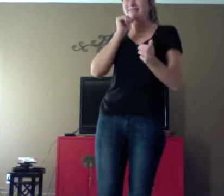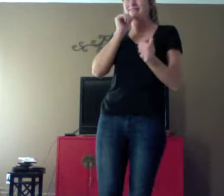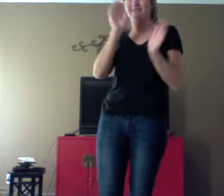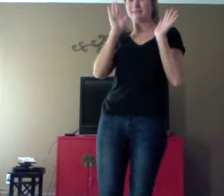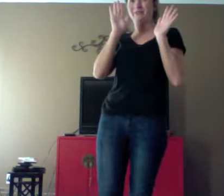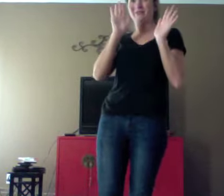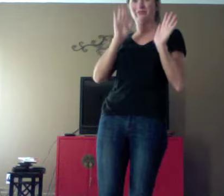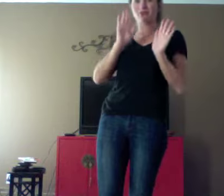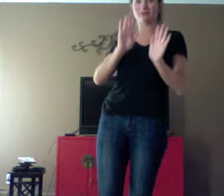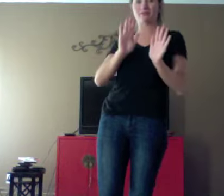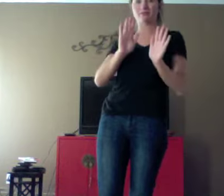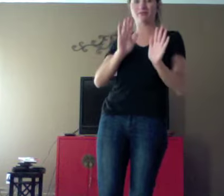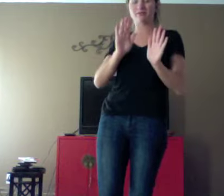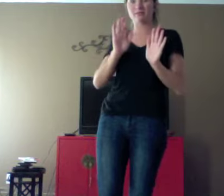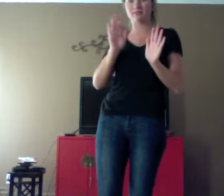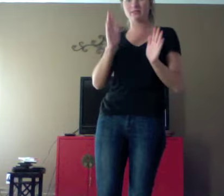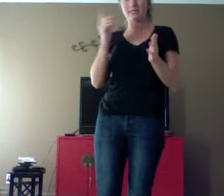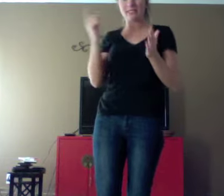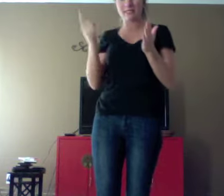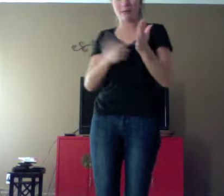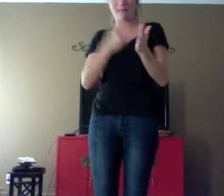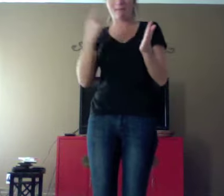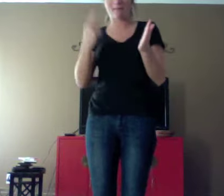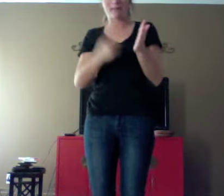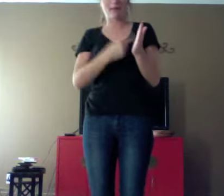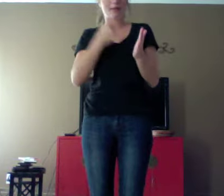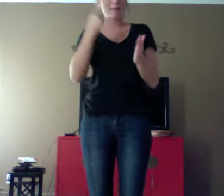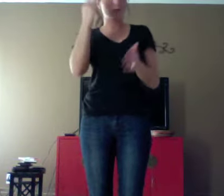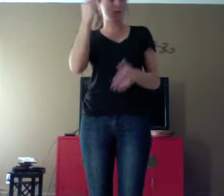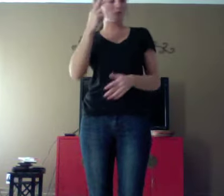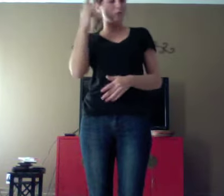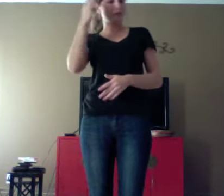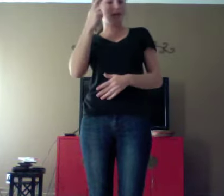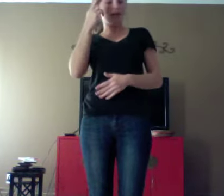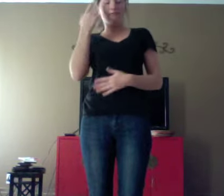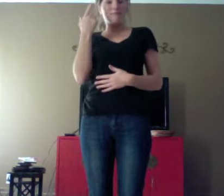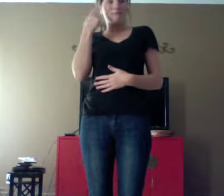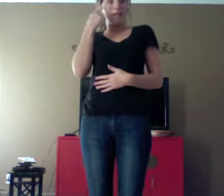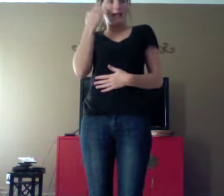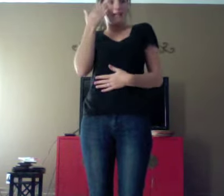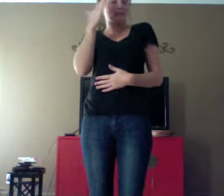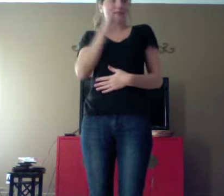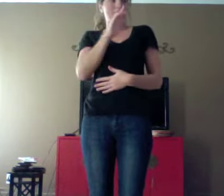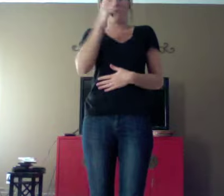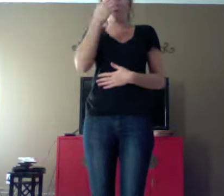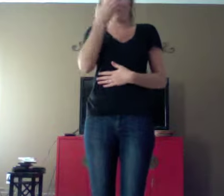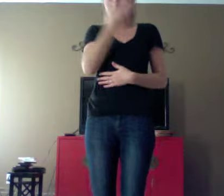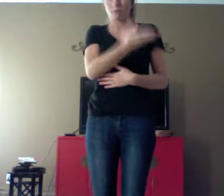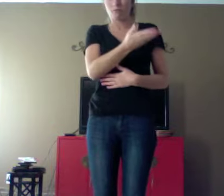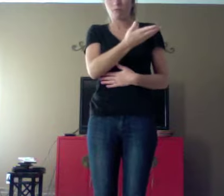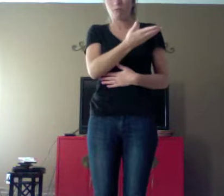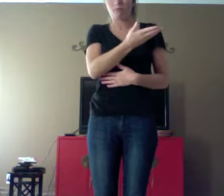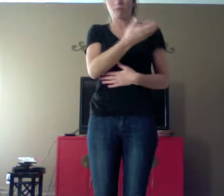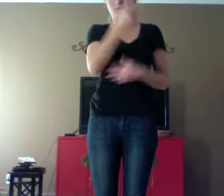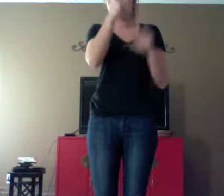even know this guy. I didn't even know her and I got married. And you just feel like you're living with a stranger. You feel like you